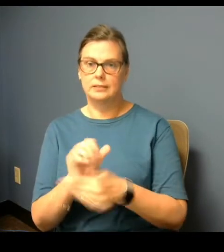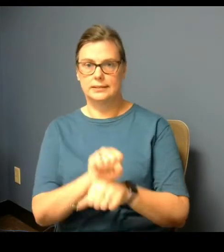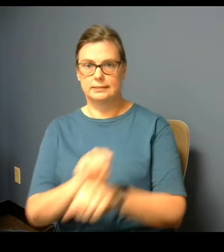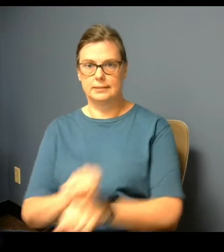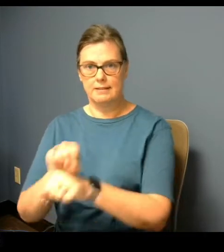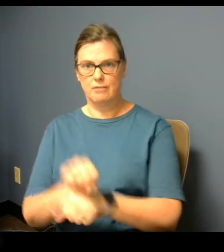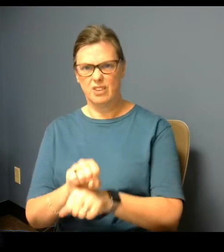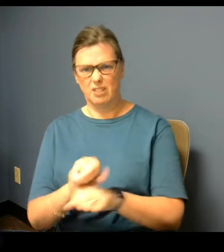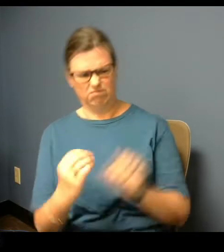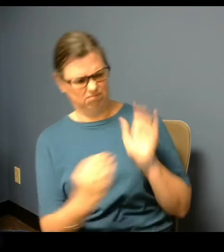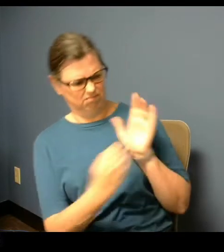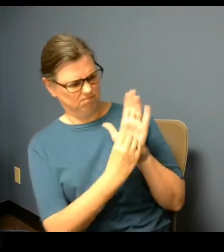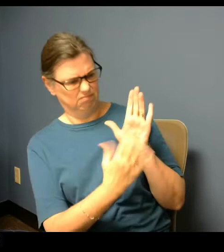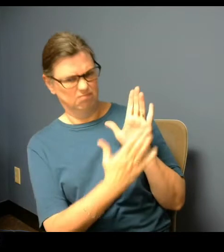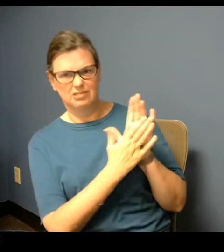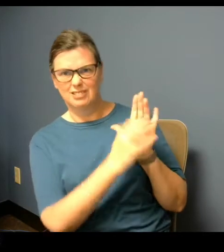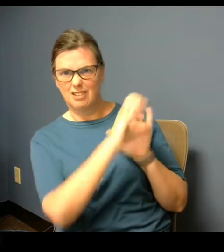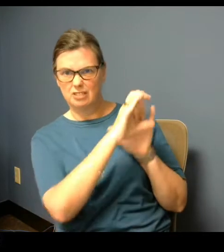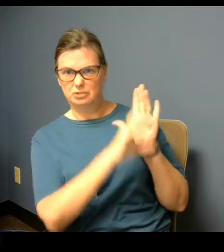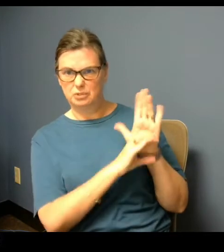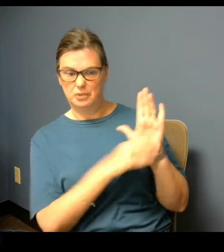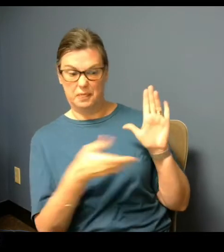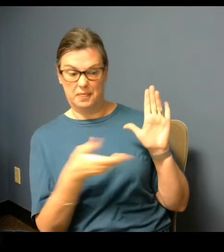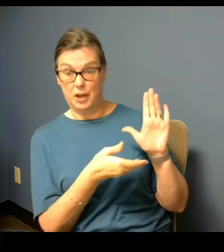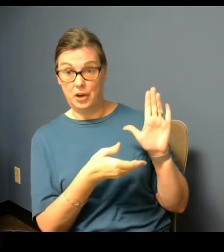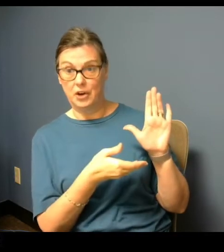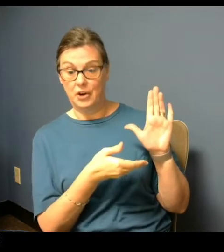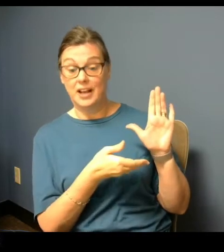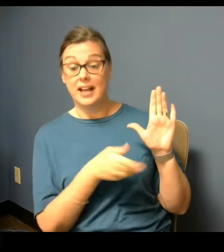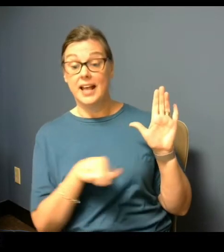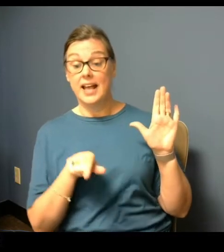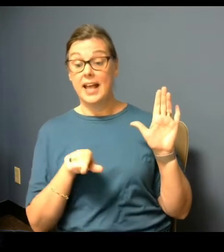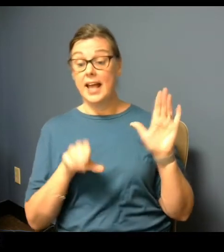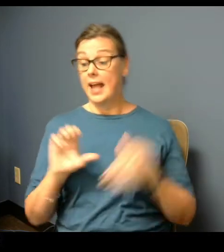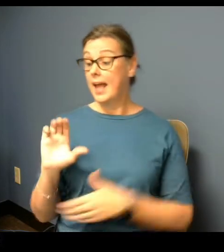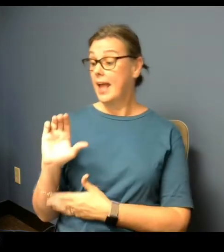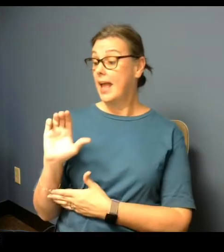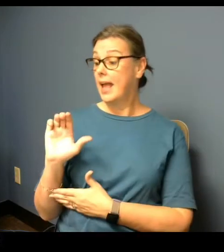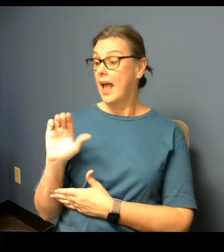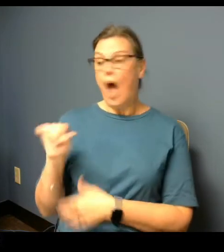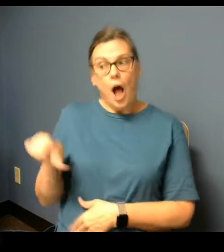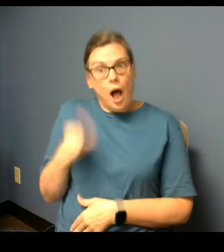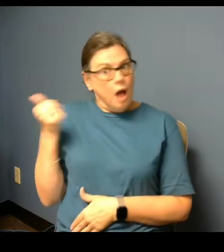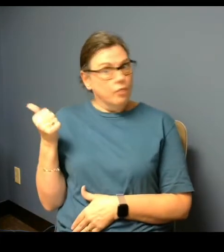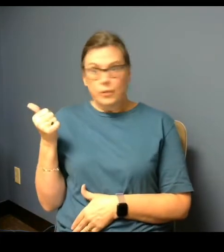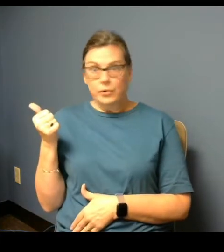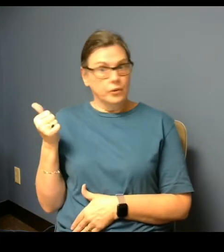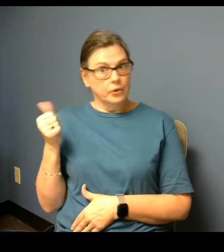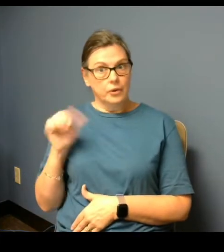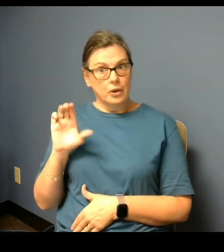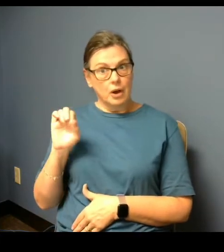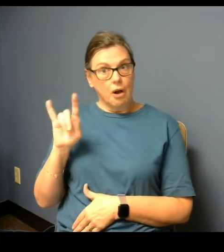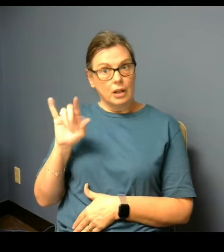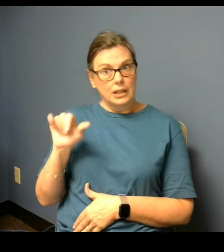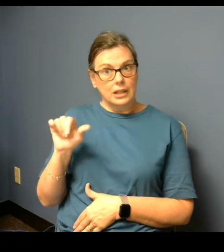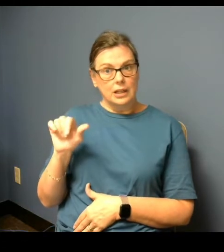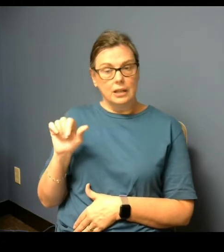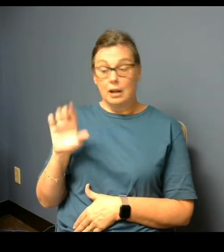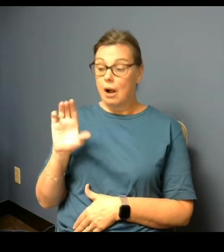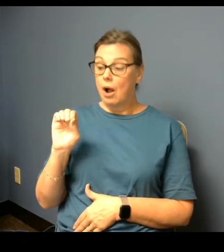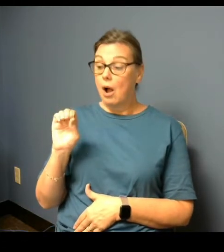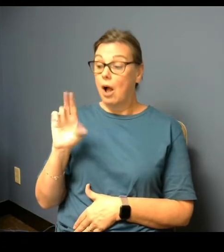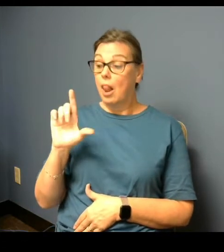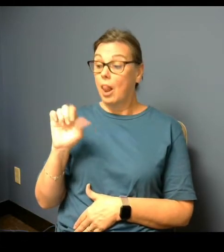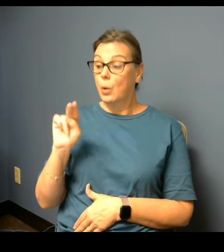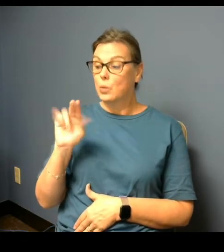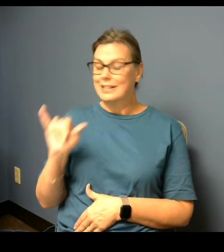actually, Carolina is a good jumping off point to go to the next outline, because the next outline we're going to try to figure out that shift